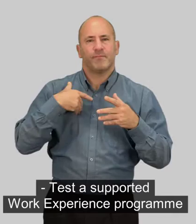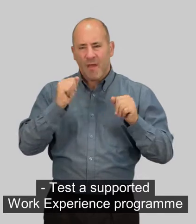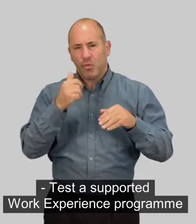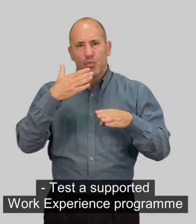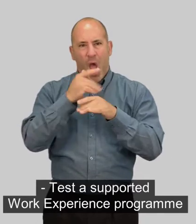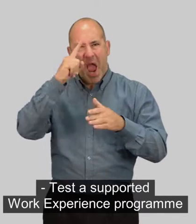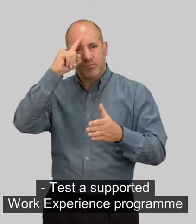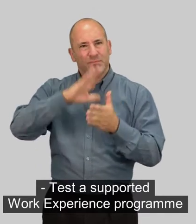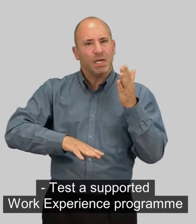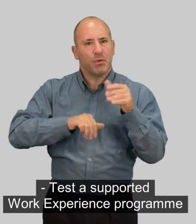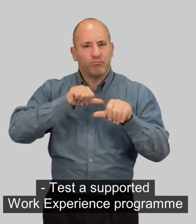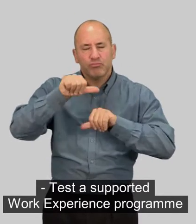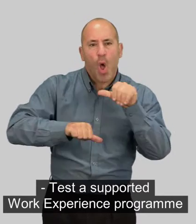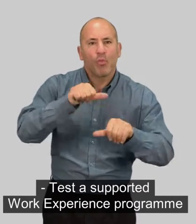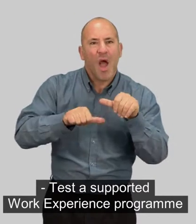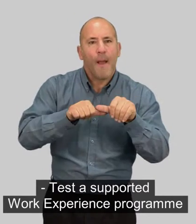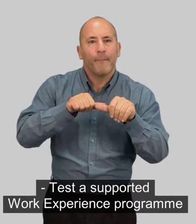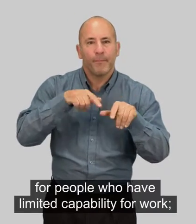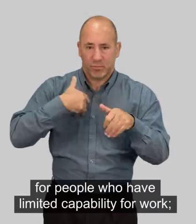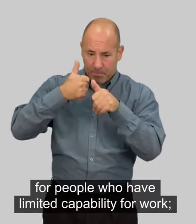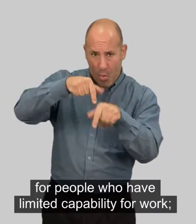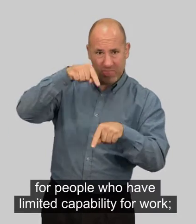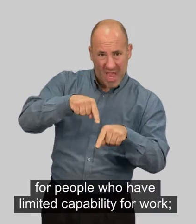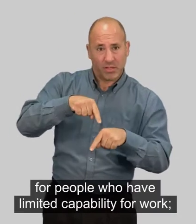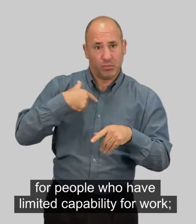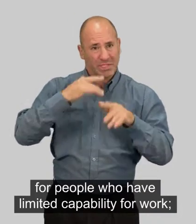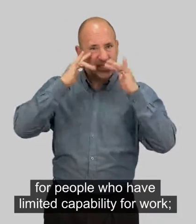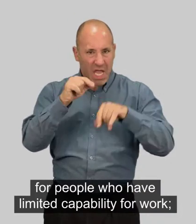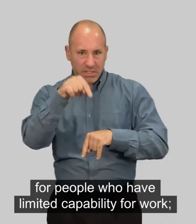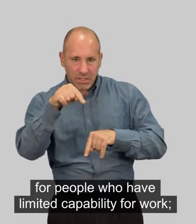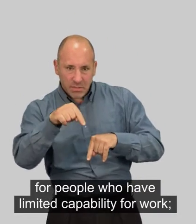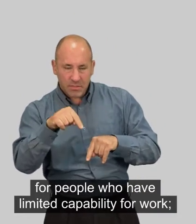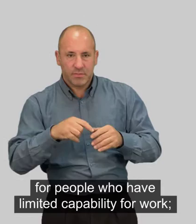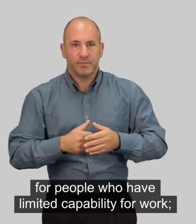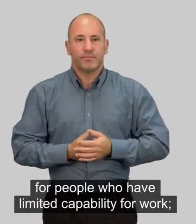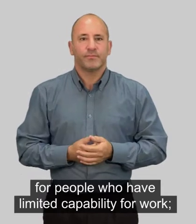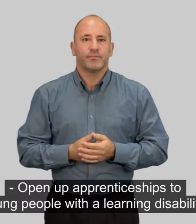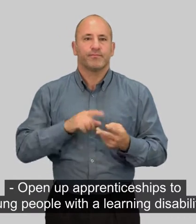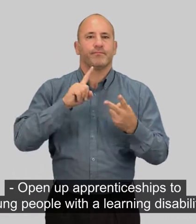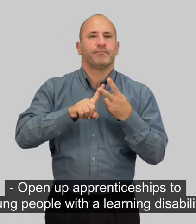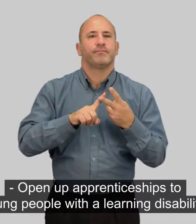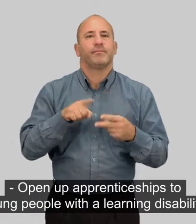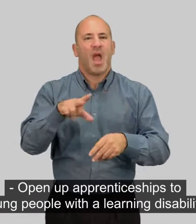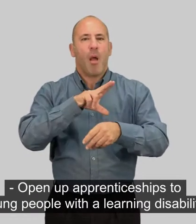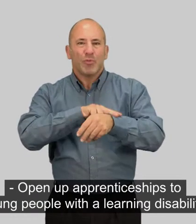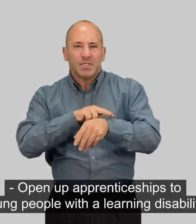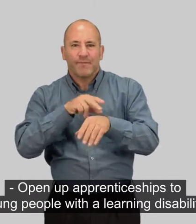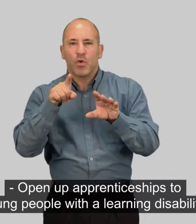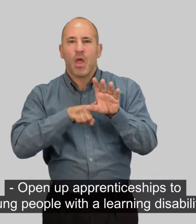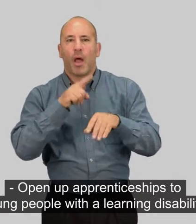test a supported work experience programme for people who have limited capability for work. Open up apprenticeships to young